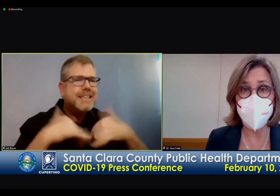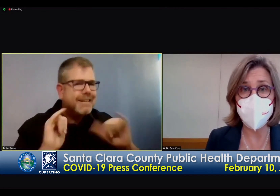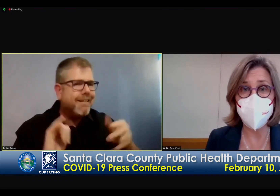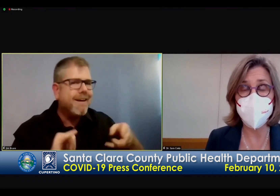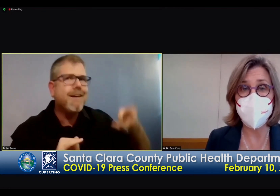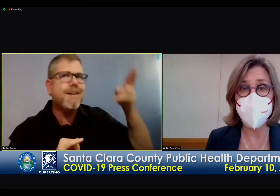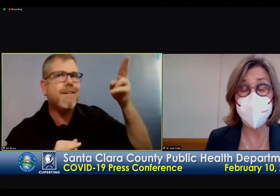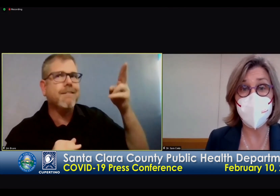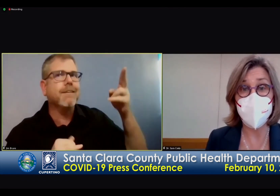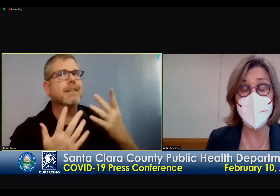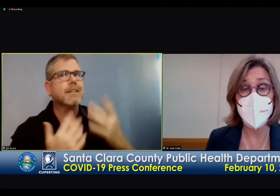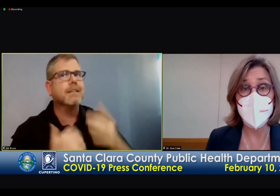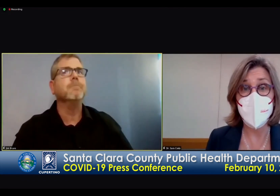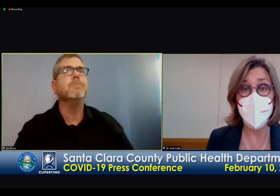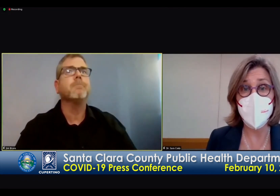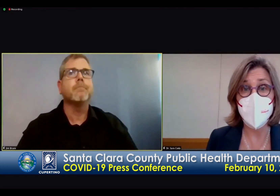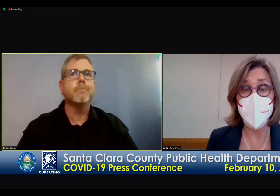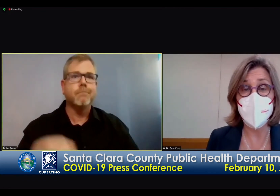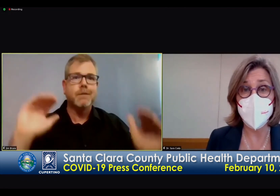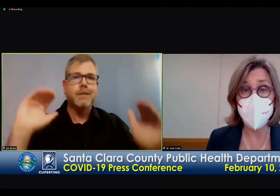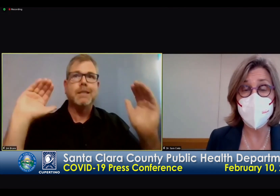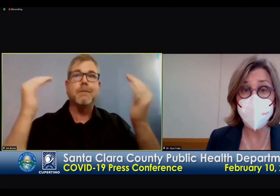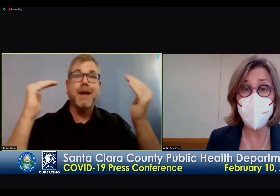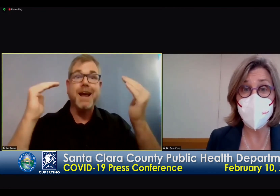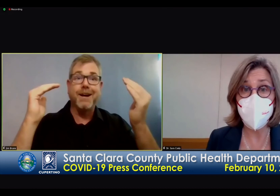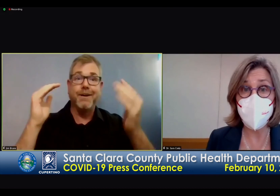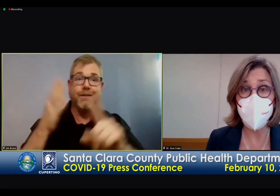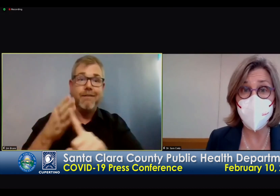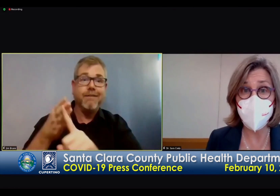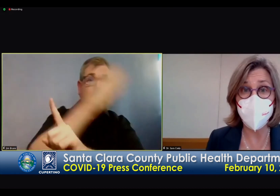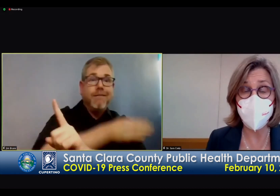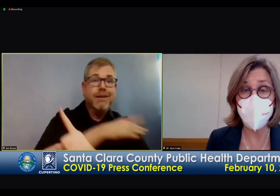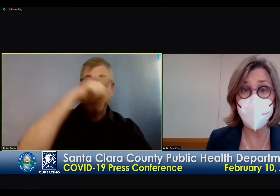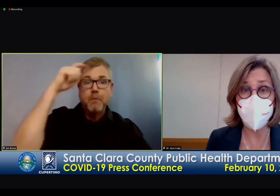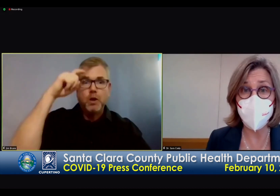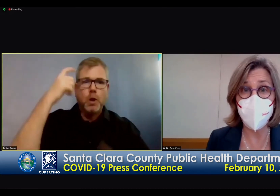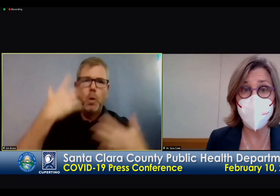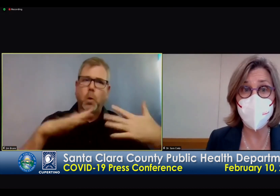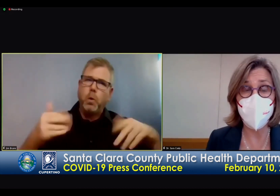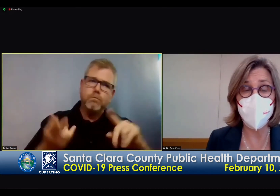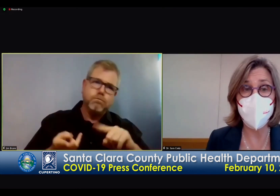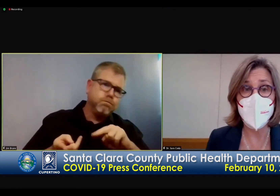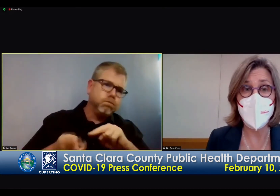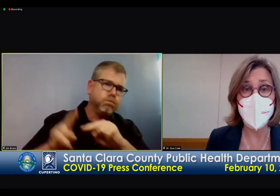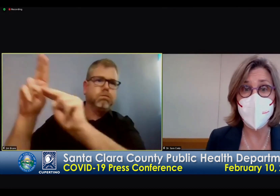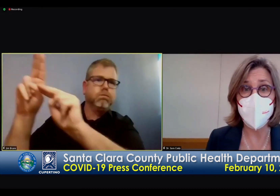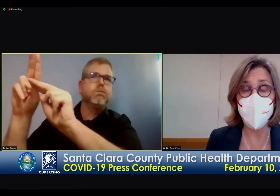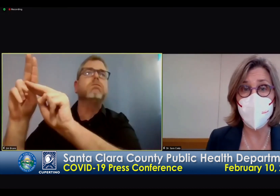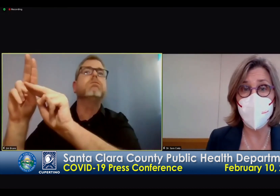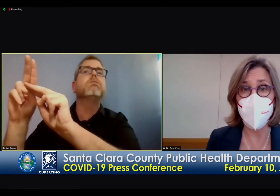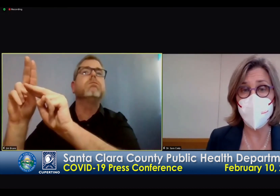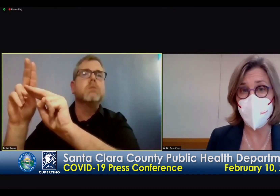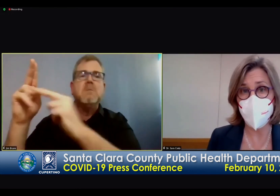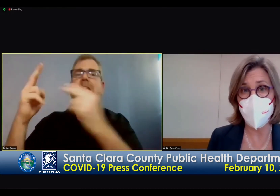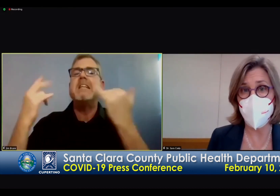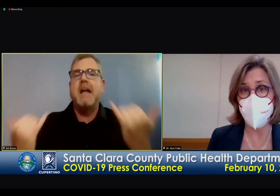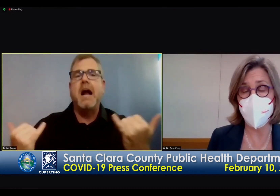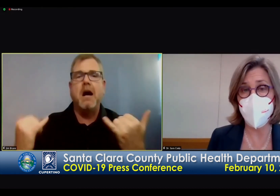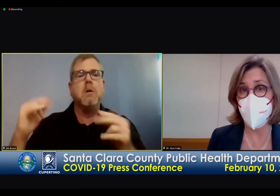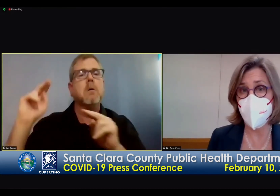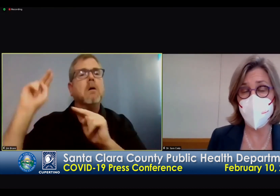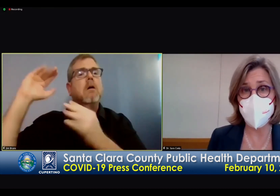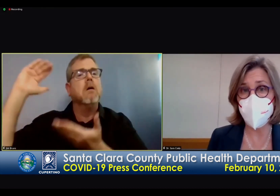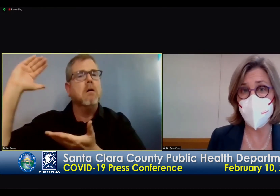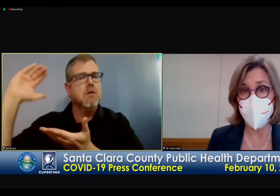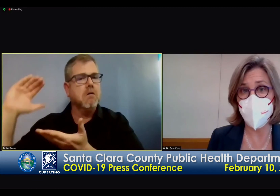peak. So we are, you know, we're still in a pretty big pickle. That's the truth. And so I don't think we have